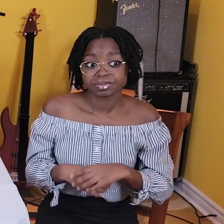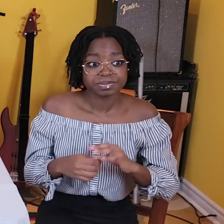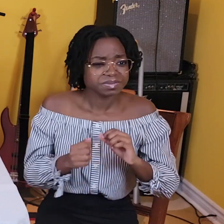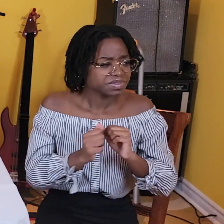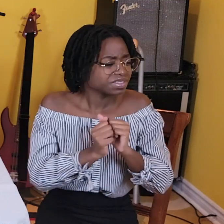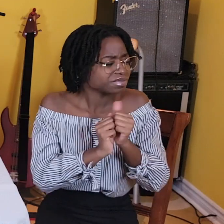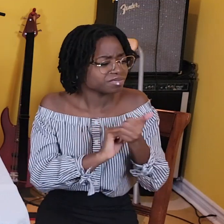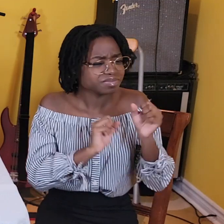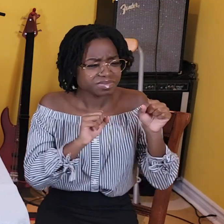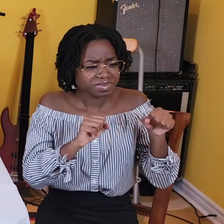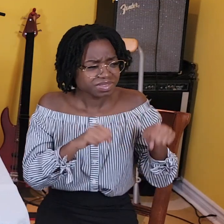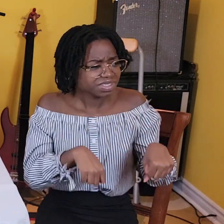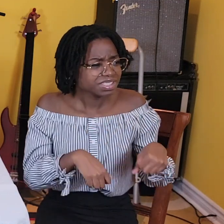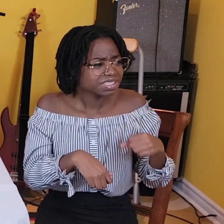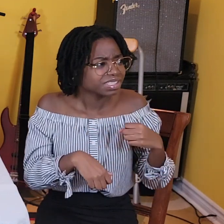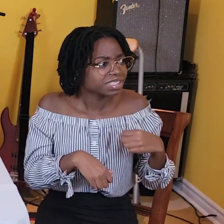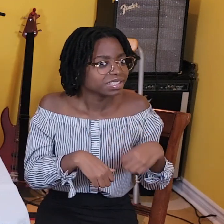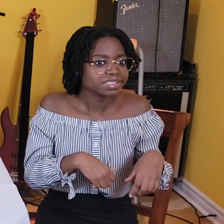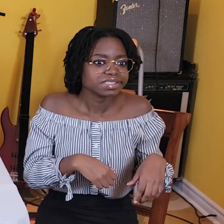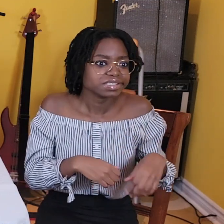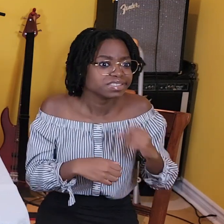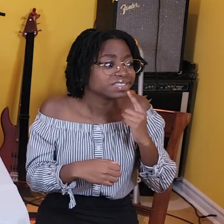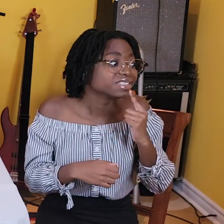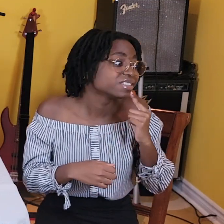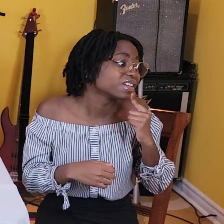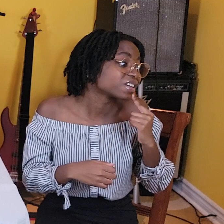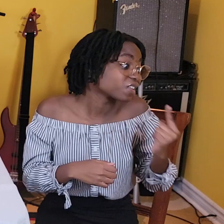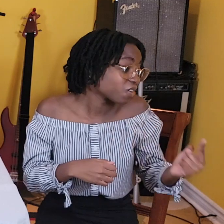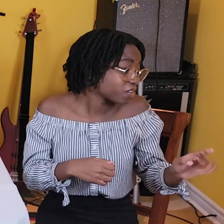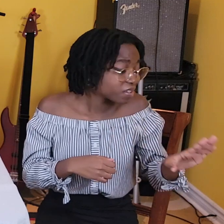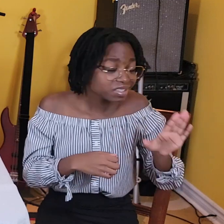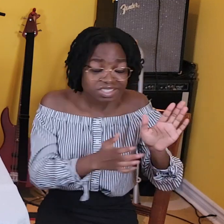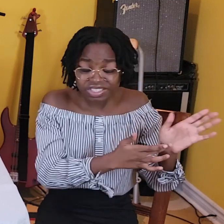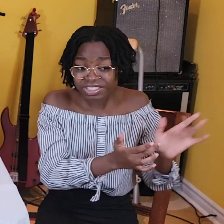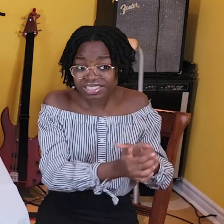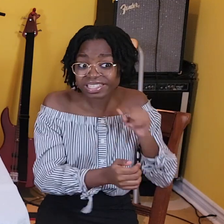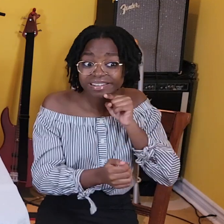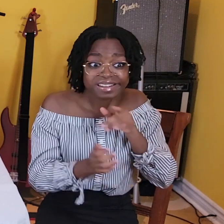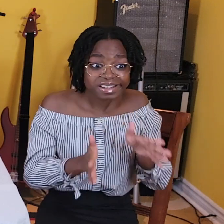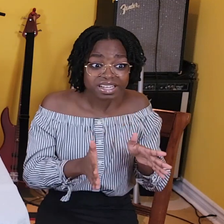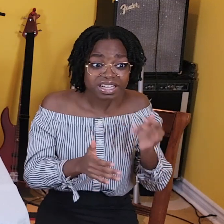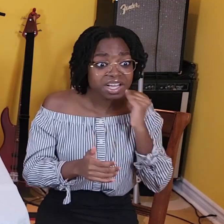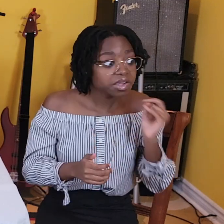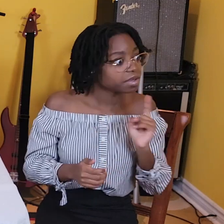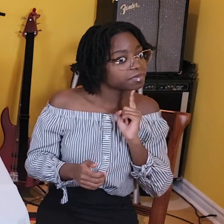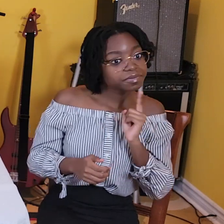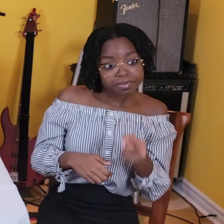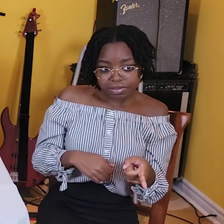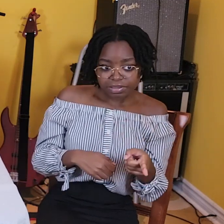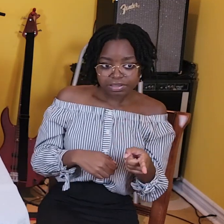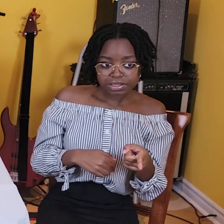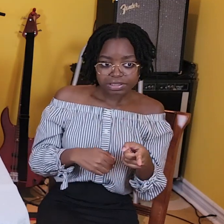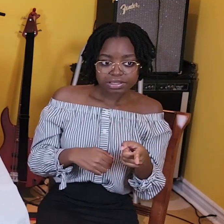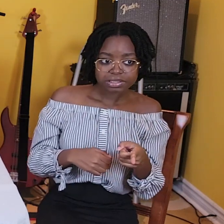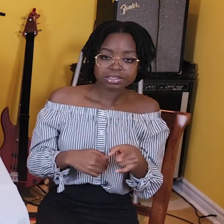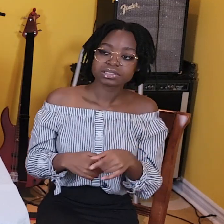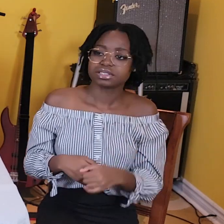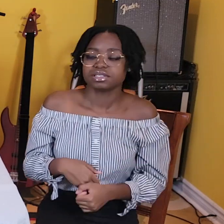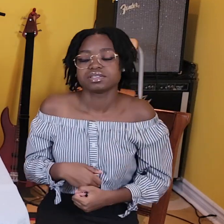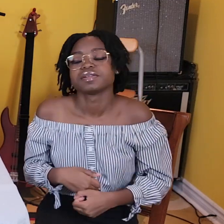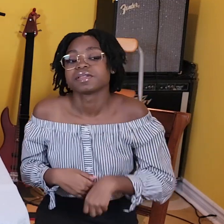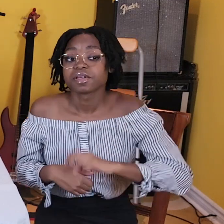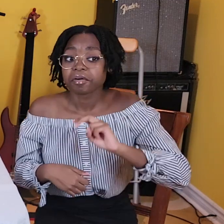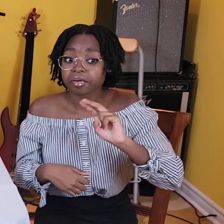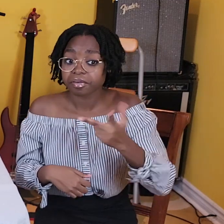if that is what he is? But they accused him nevertheless. And then there was a third trial. And